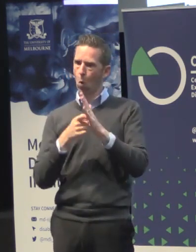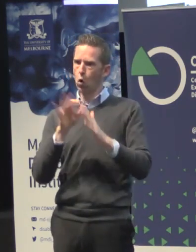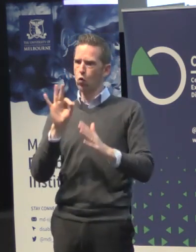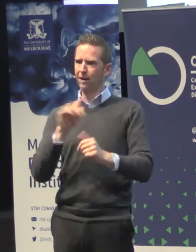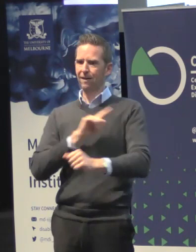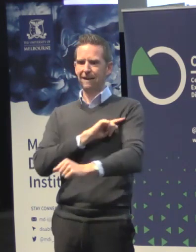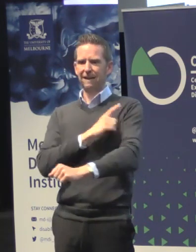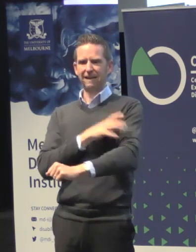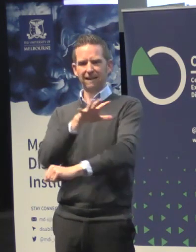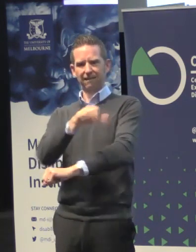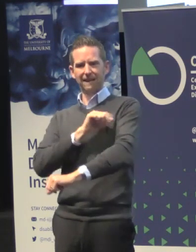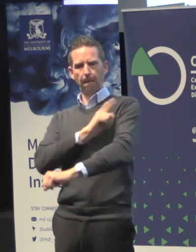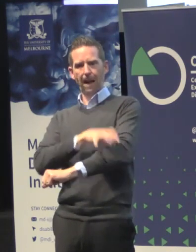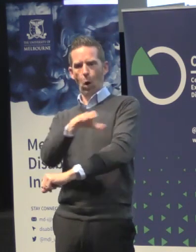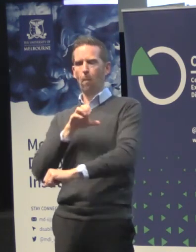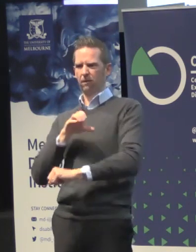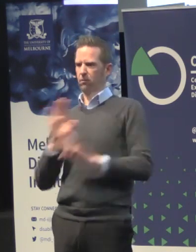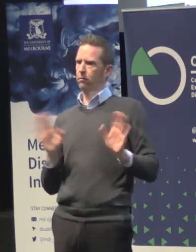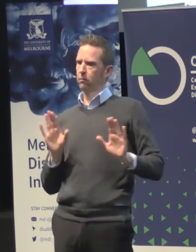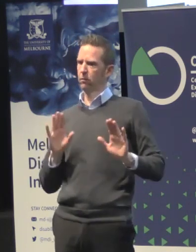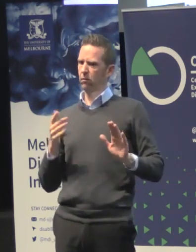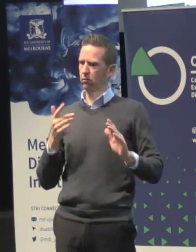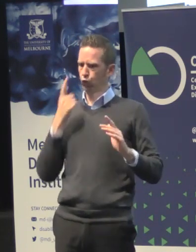for either side. So,